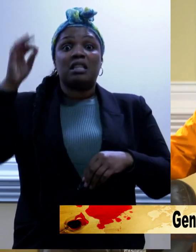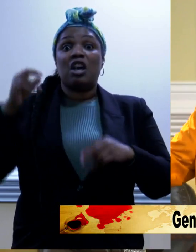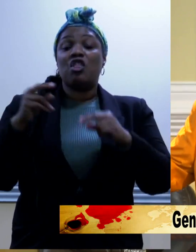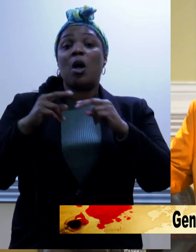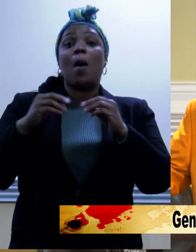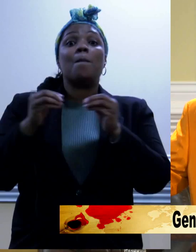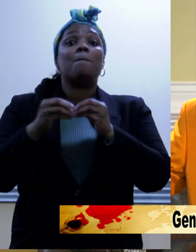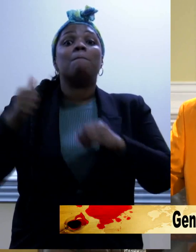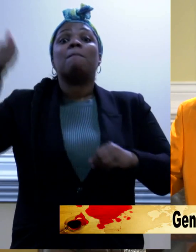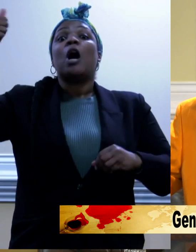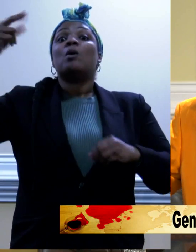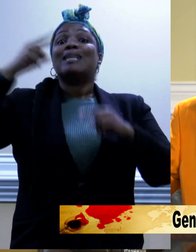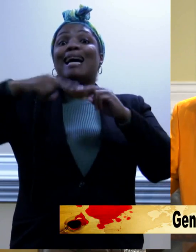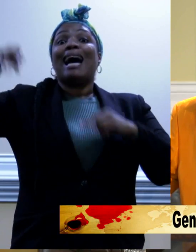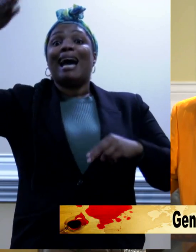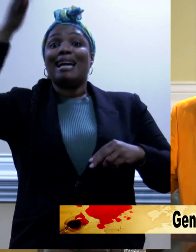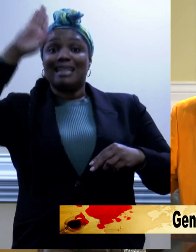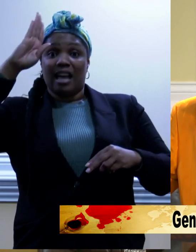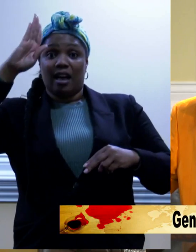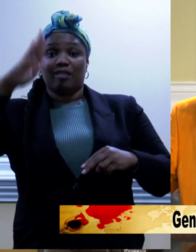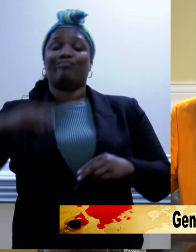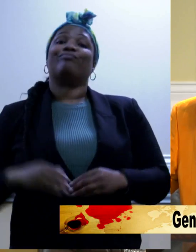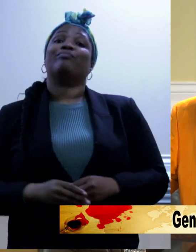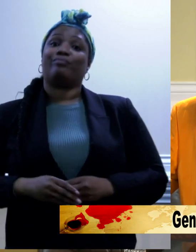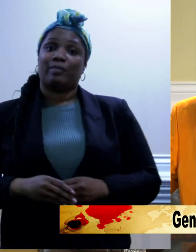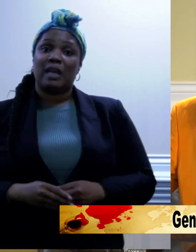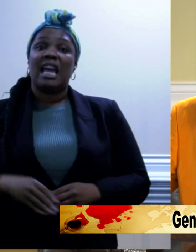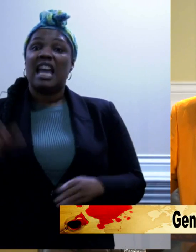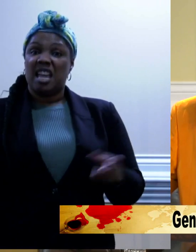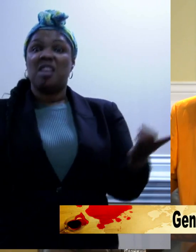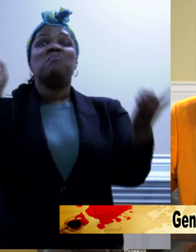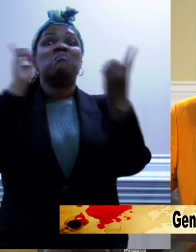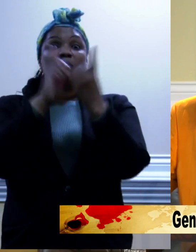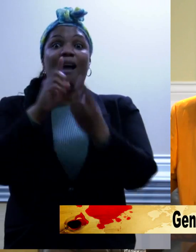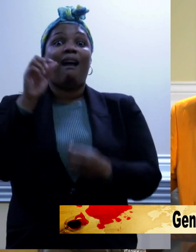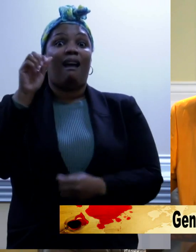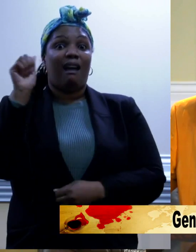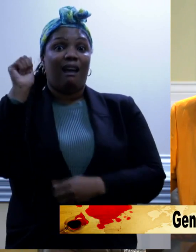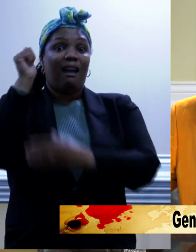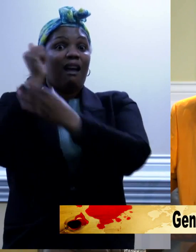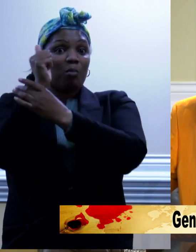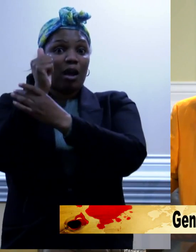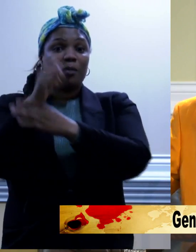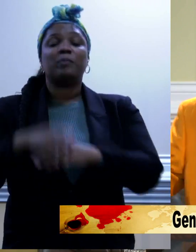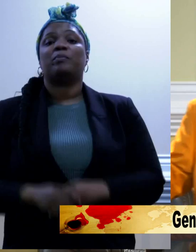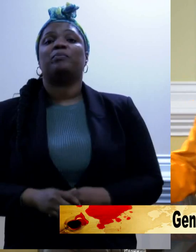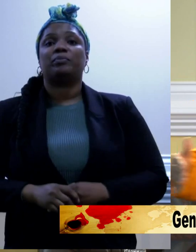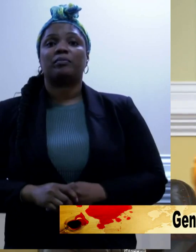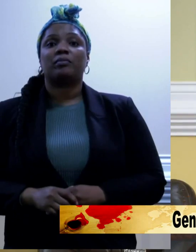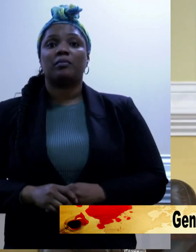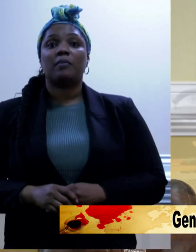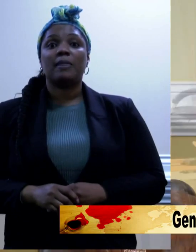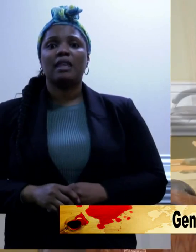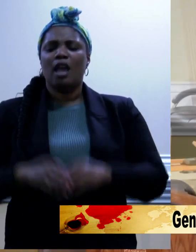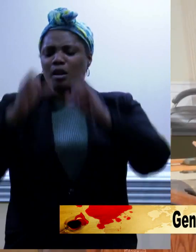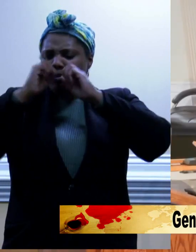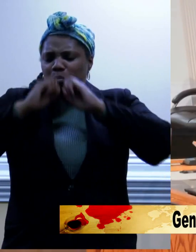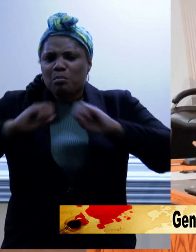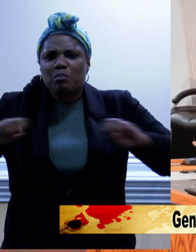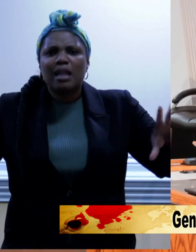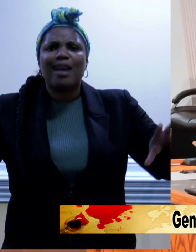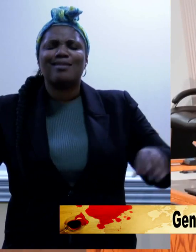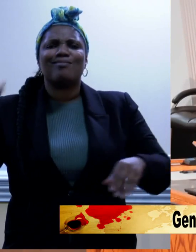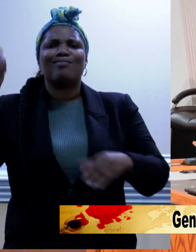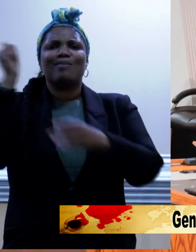High God. Yes, sir. He met Abraham. Go ahead. And he blessed him